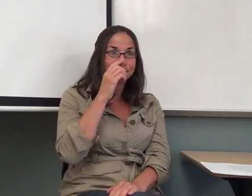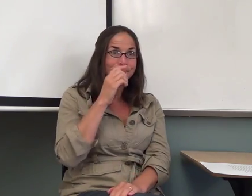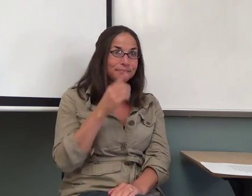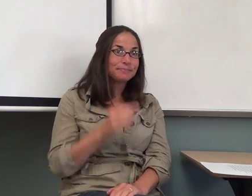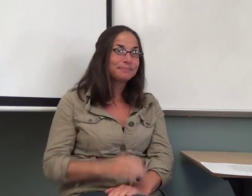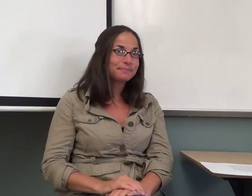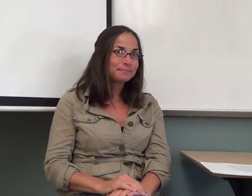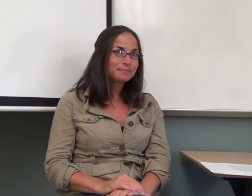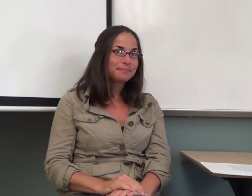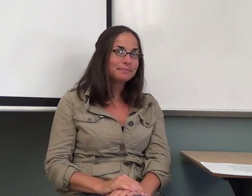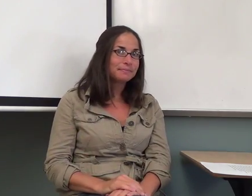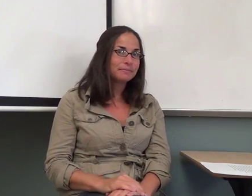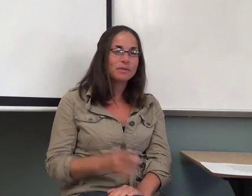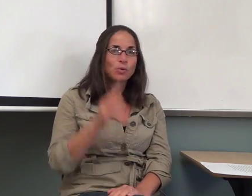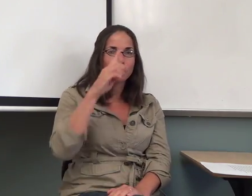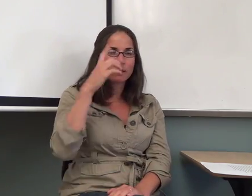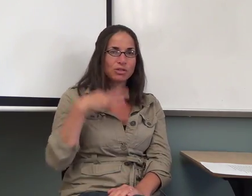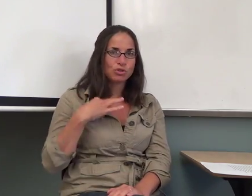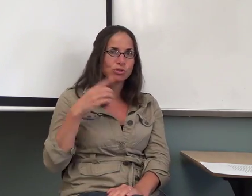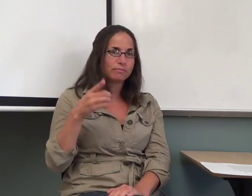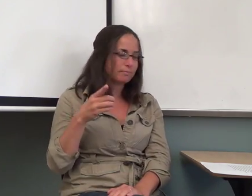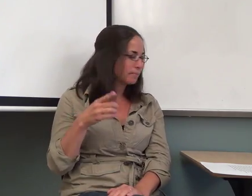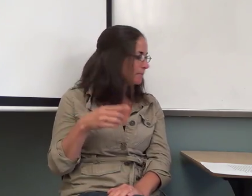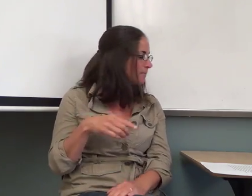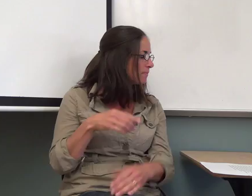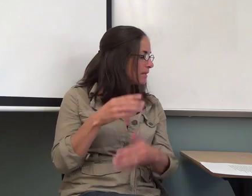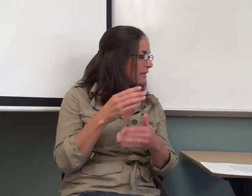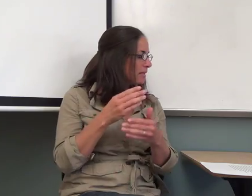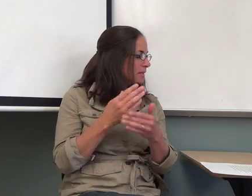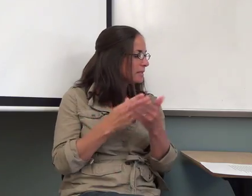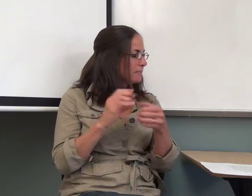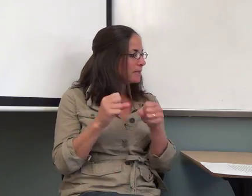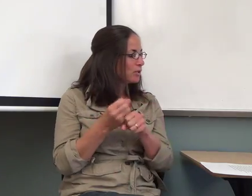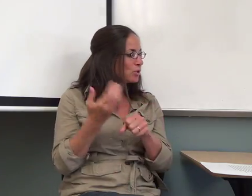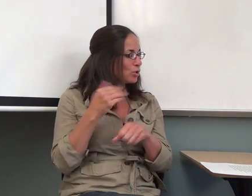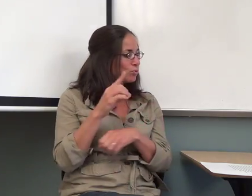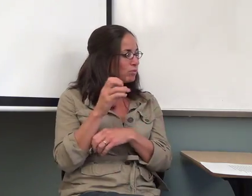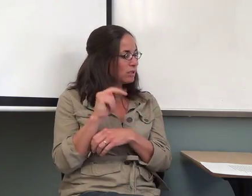Go ahead. Some years ago, Dean decided to encourage children to enter science careers.